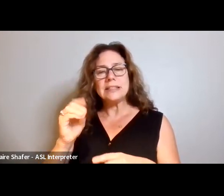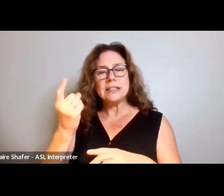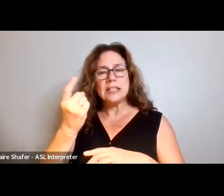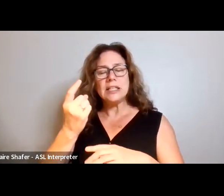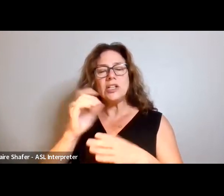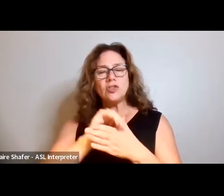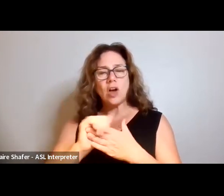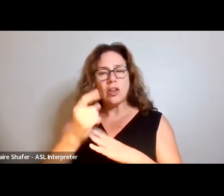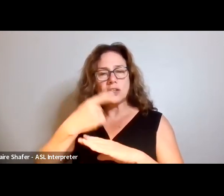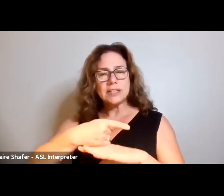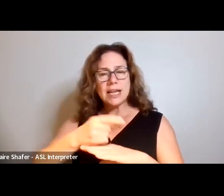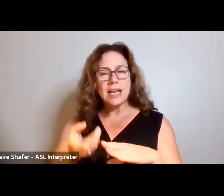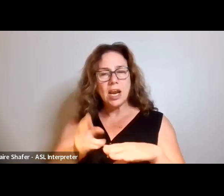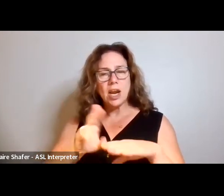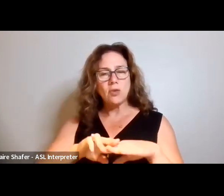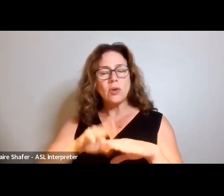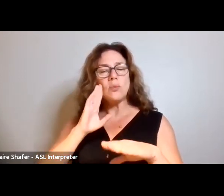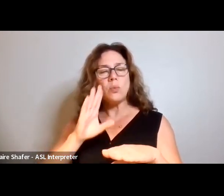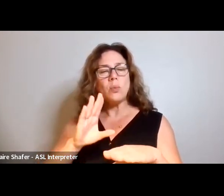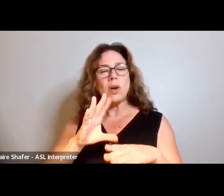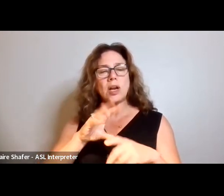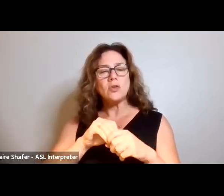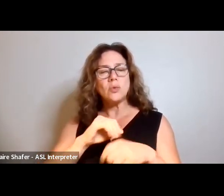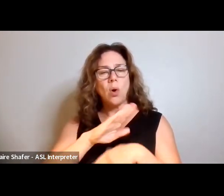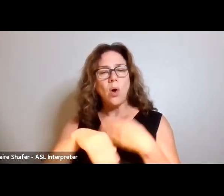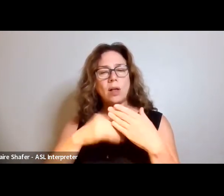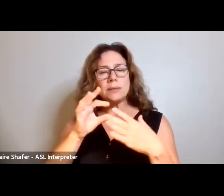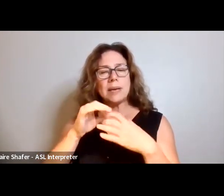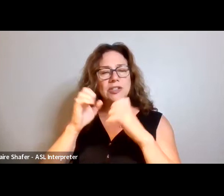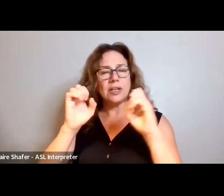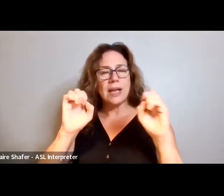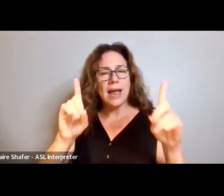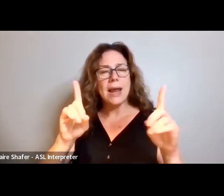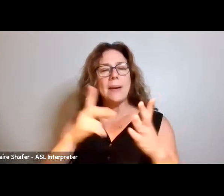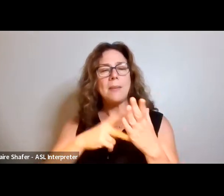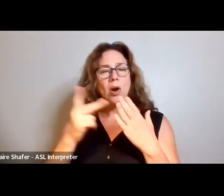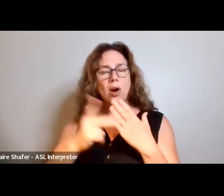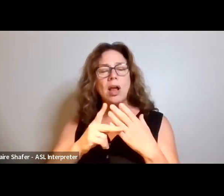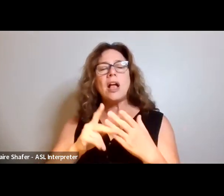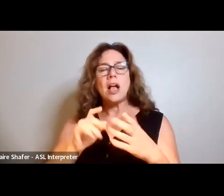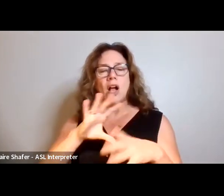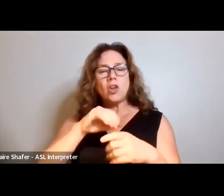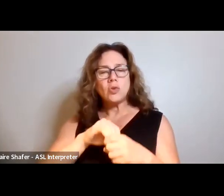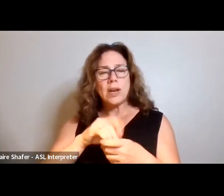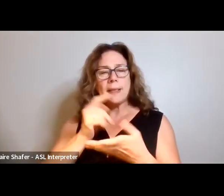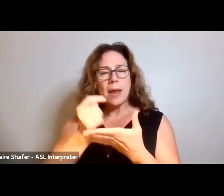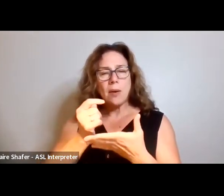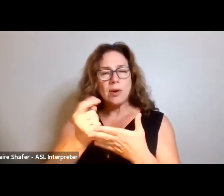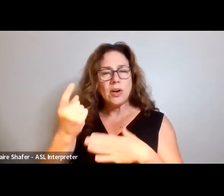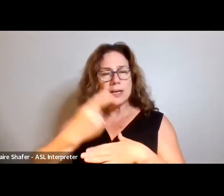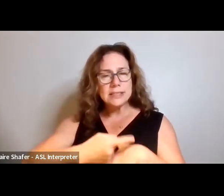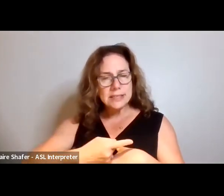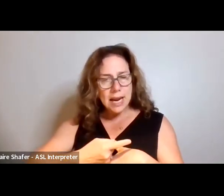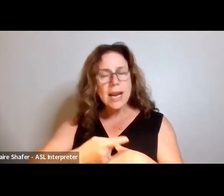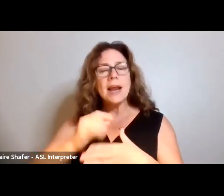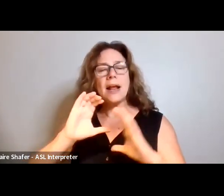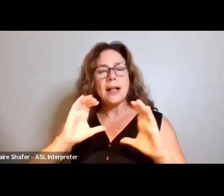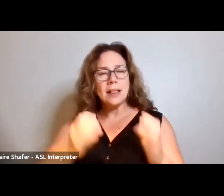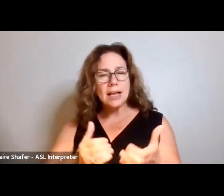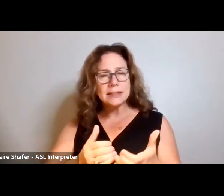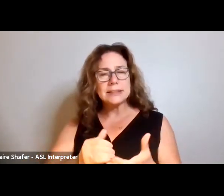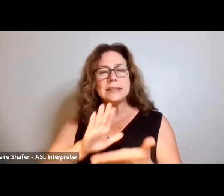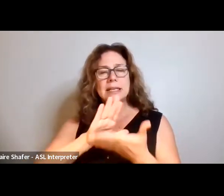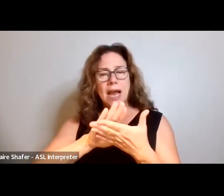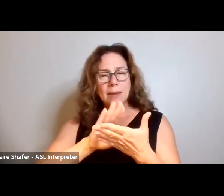increase would include all special education programs, including therapeutic day class, Bay University, Bay Academy,